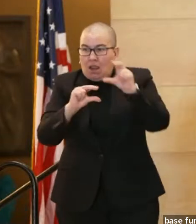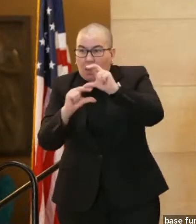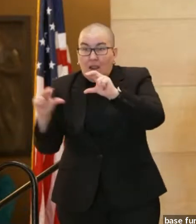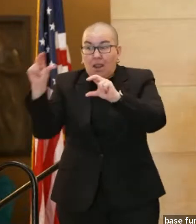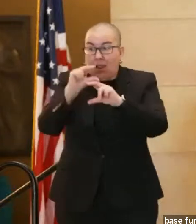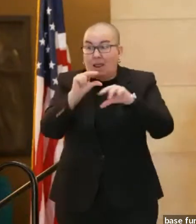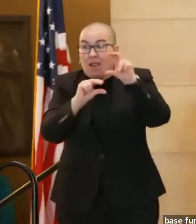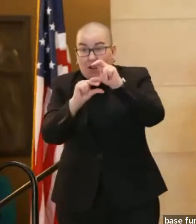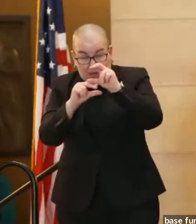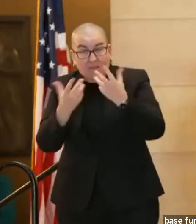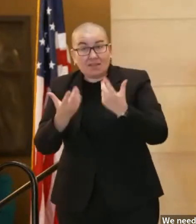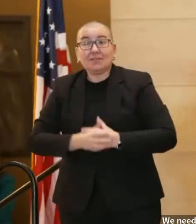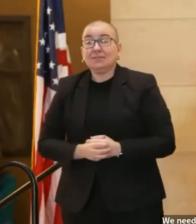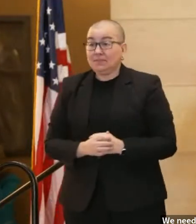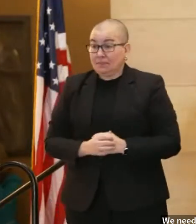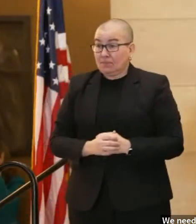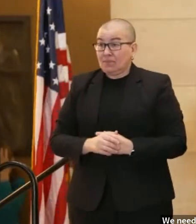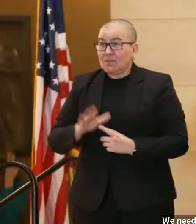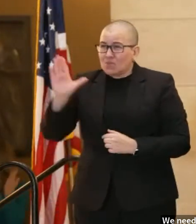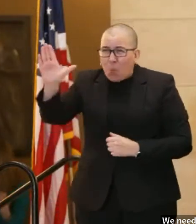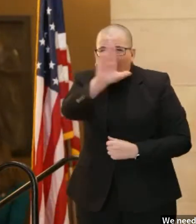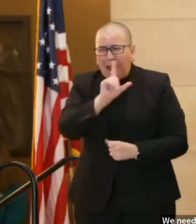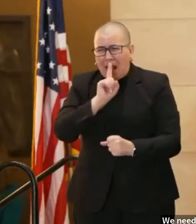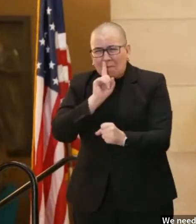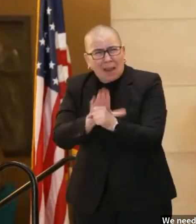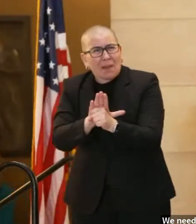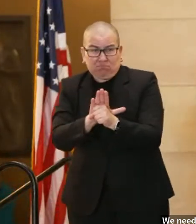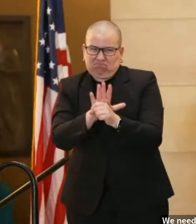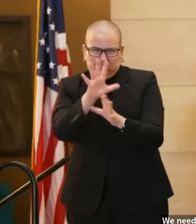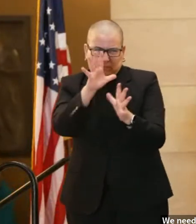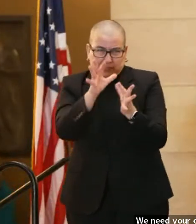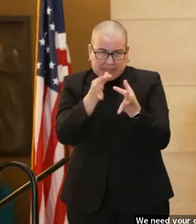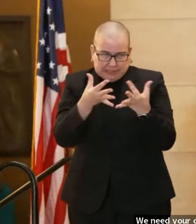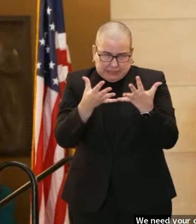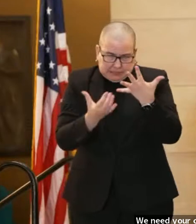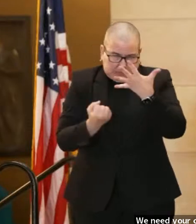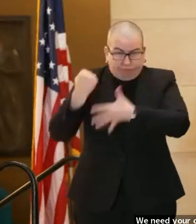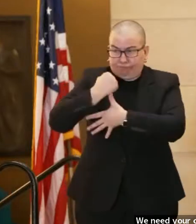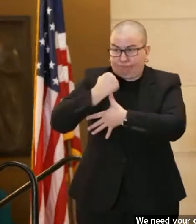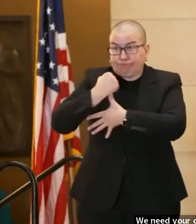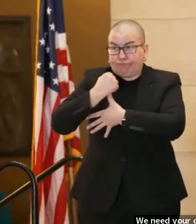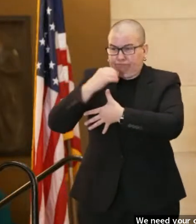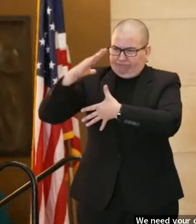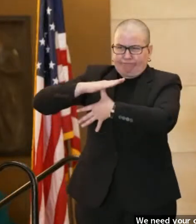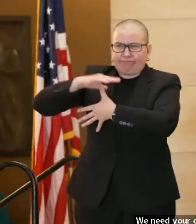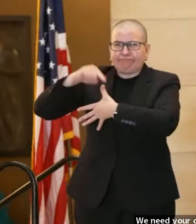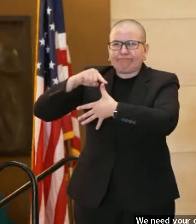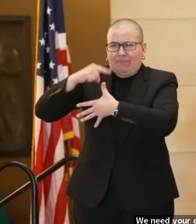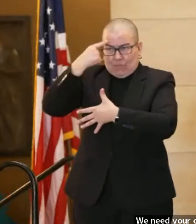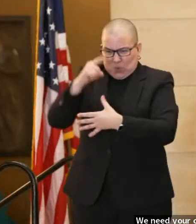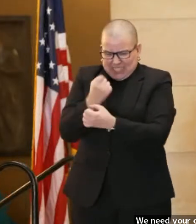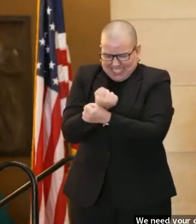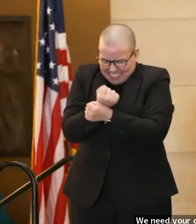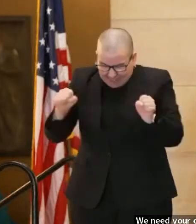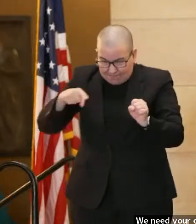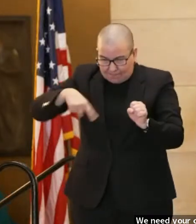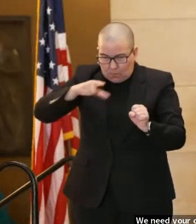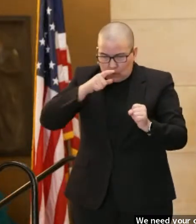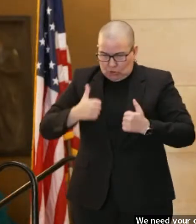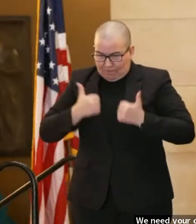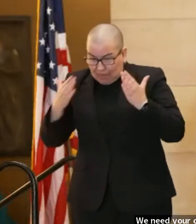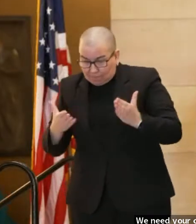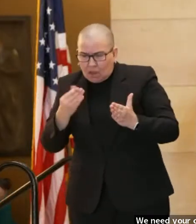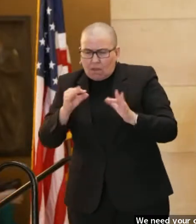continued commitment to prioritize the safety of survivors, their families, and communities across Minnesota